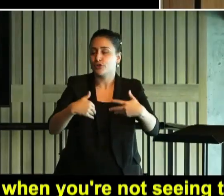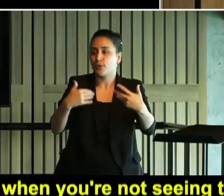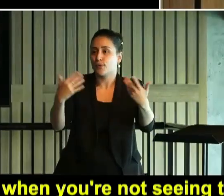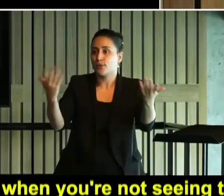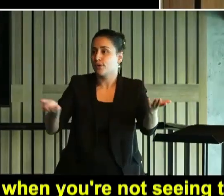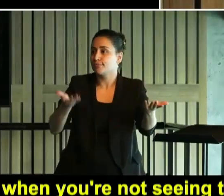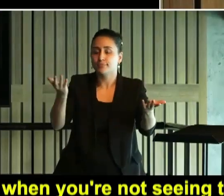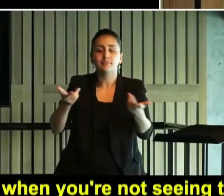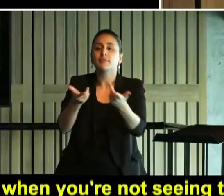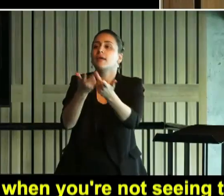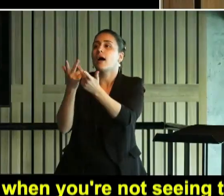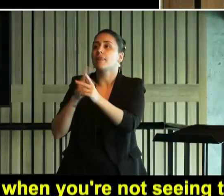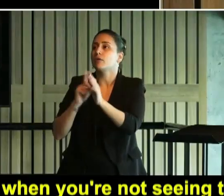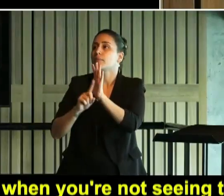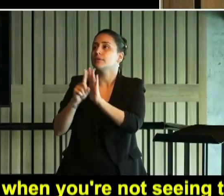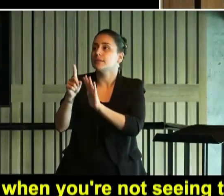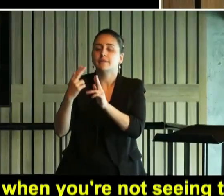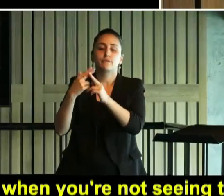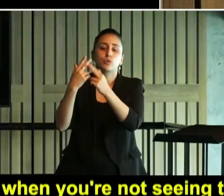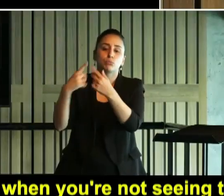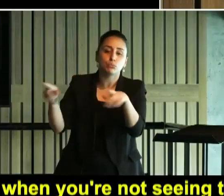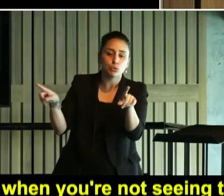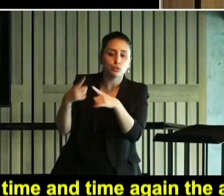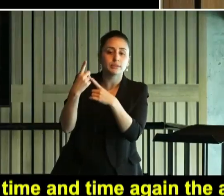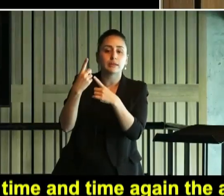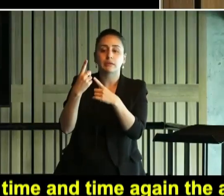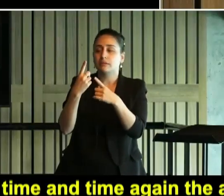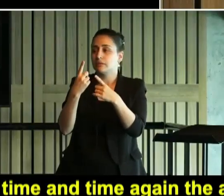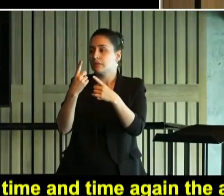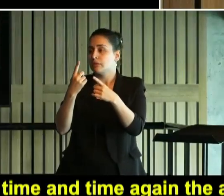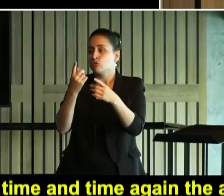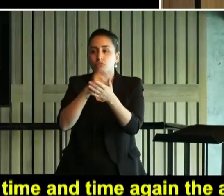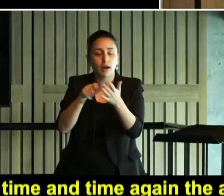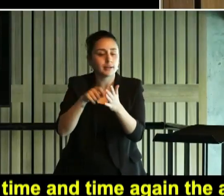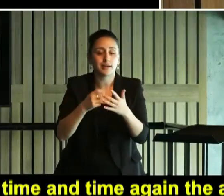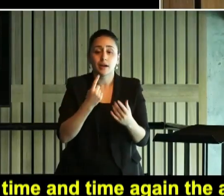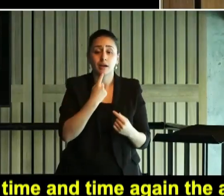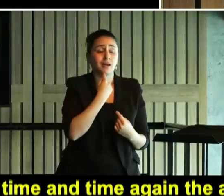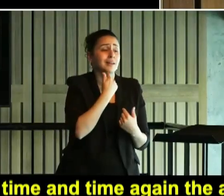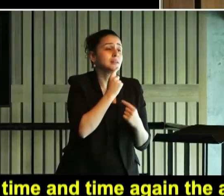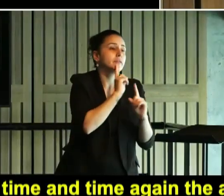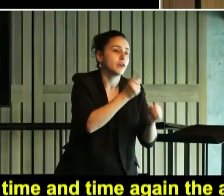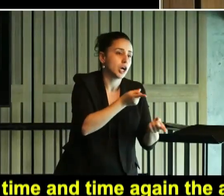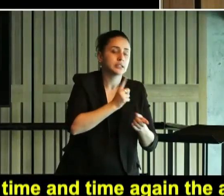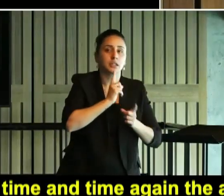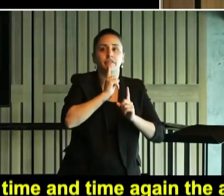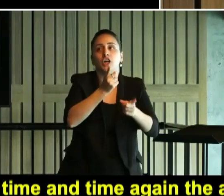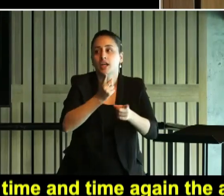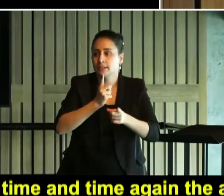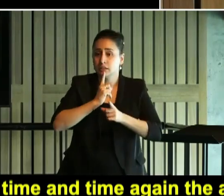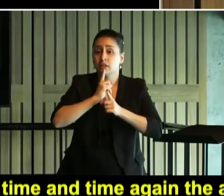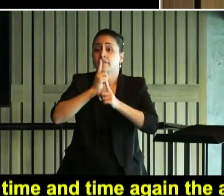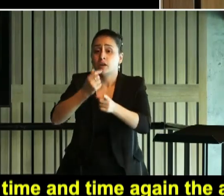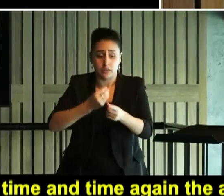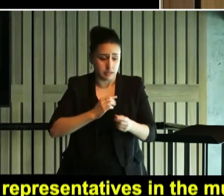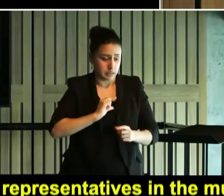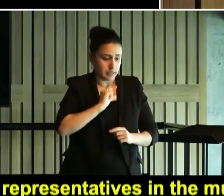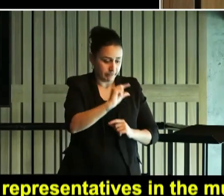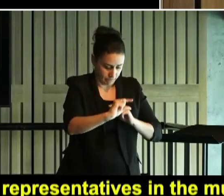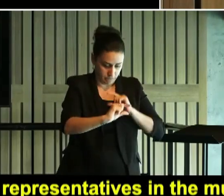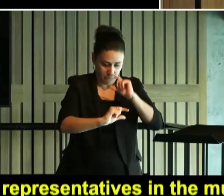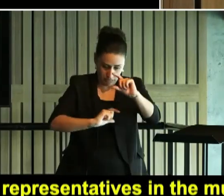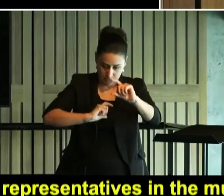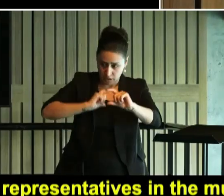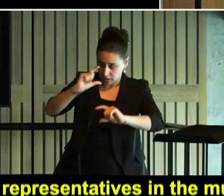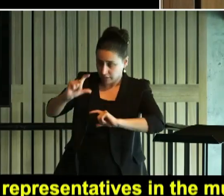various representatives in the music industry or writing industry, and you give so much of yourself and you share